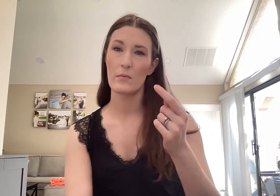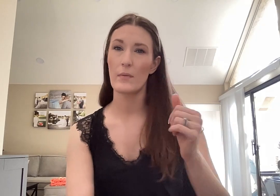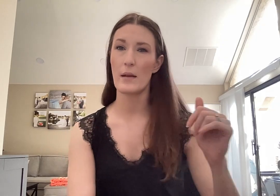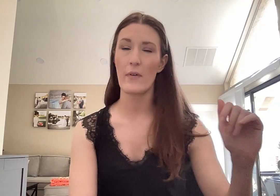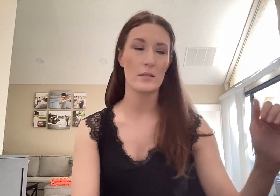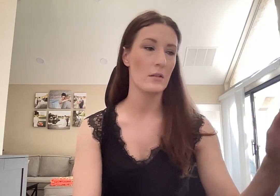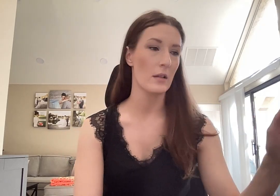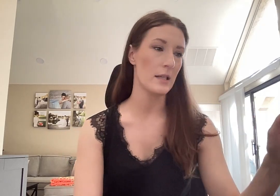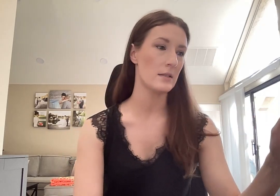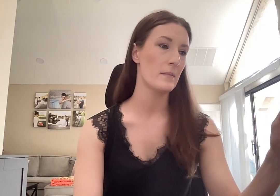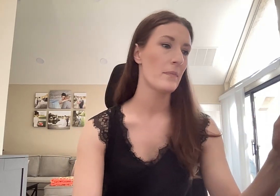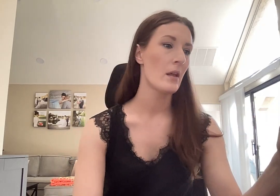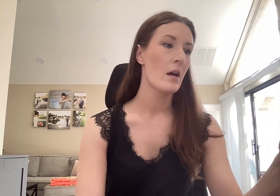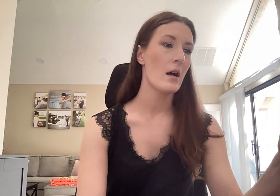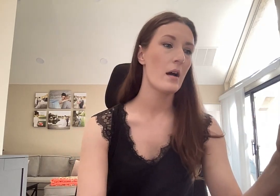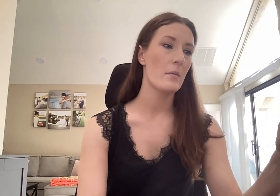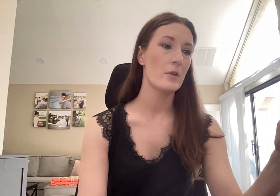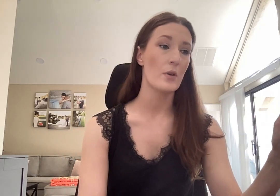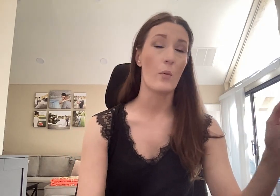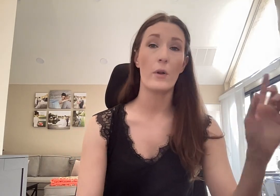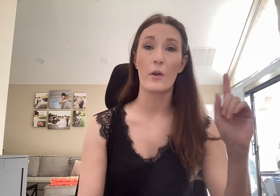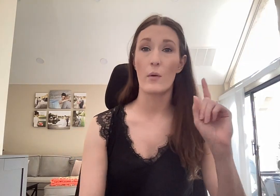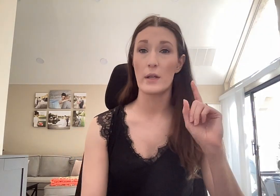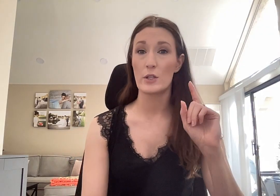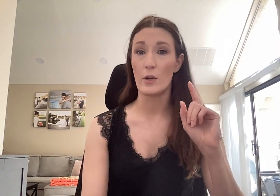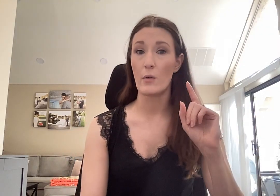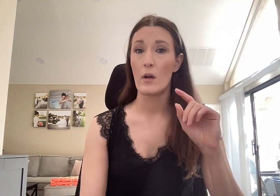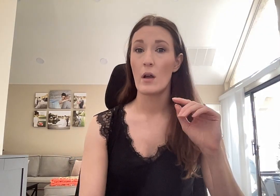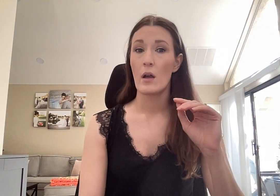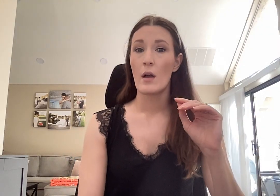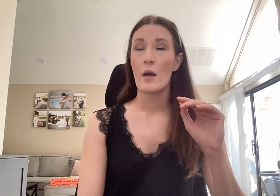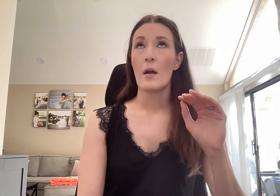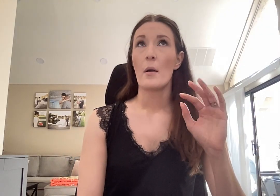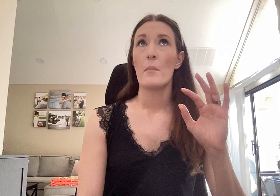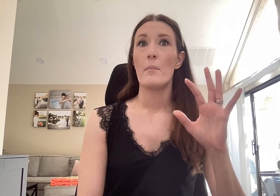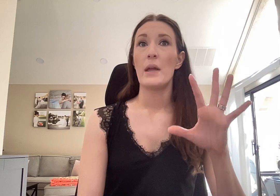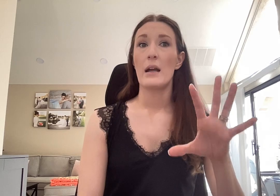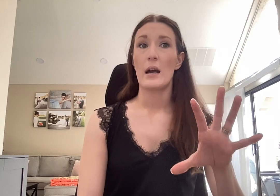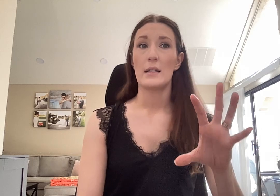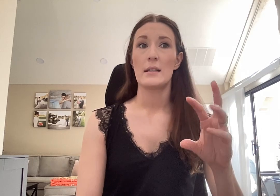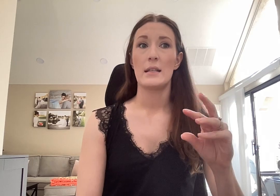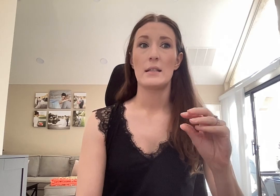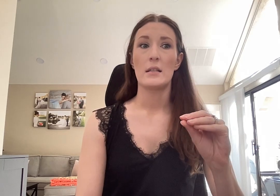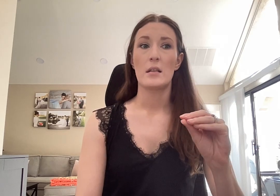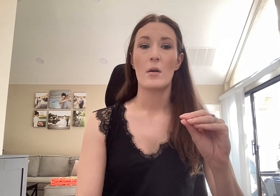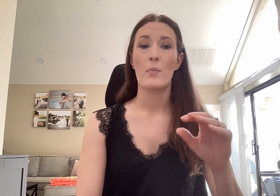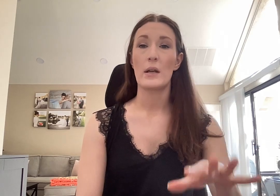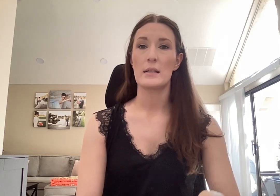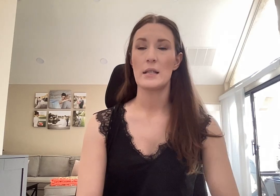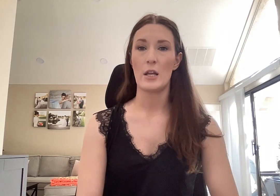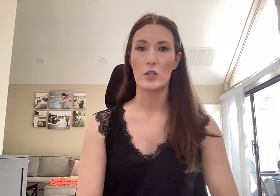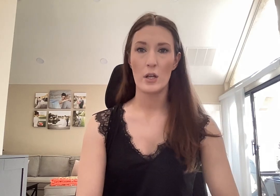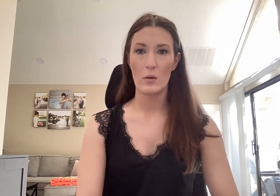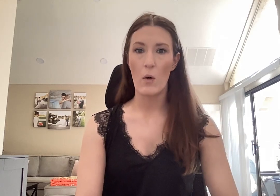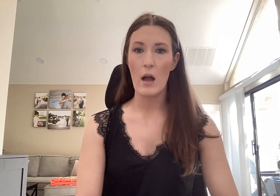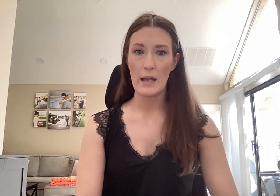random facts on the lids. So we're going to, because this is presentation